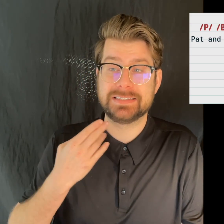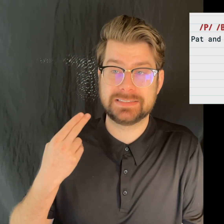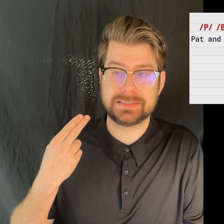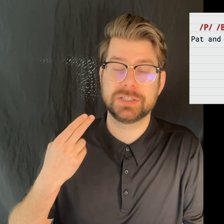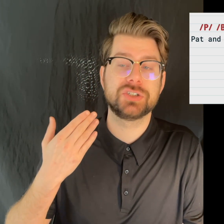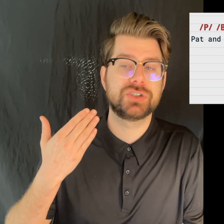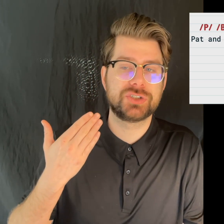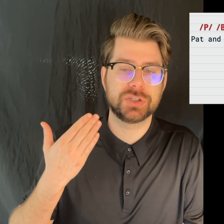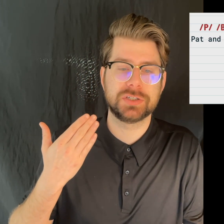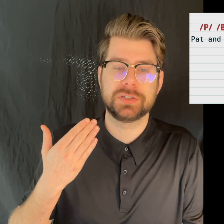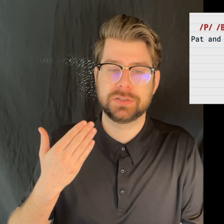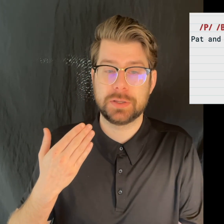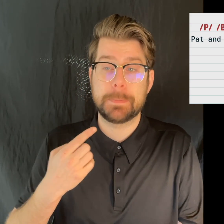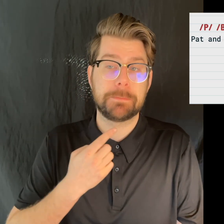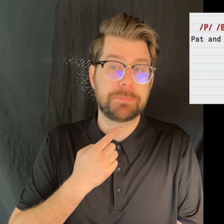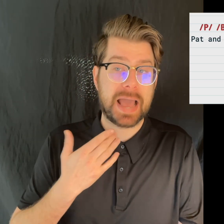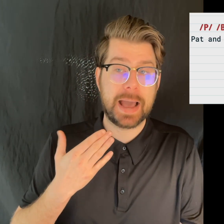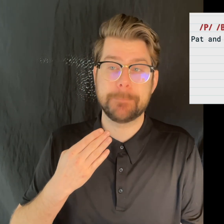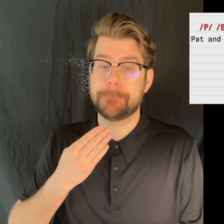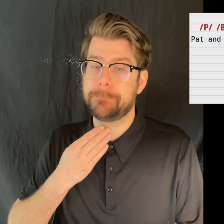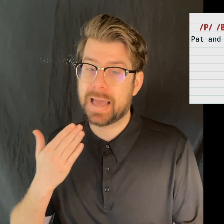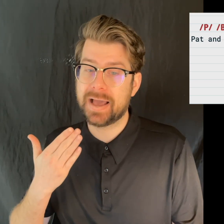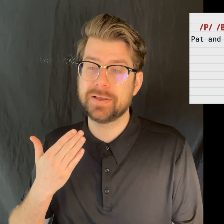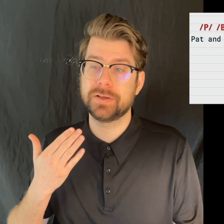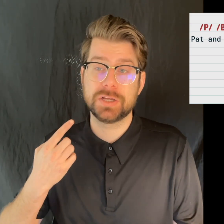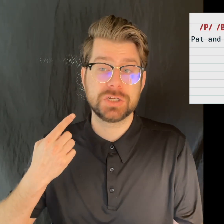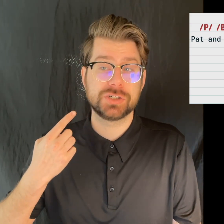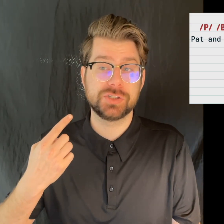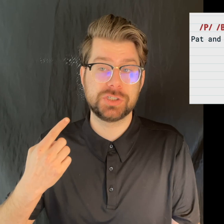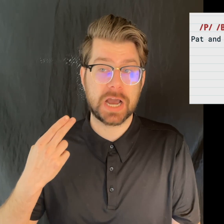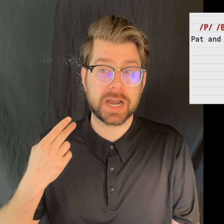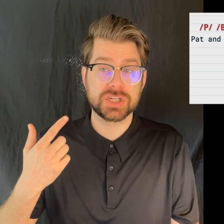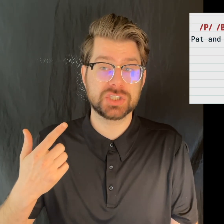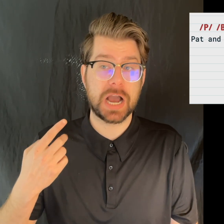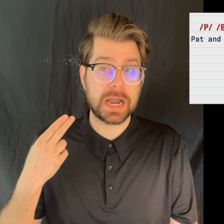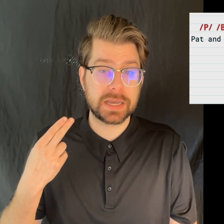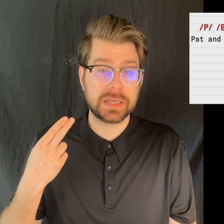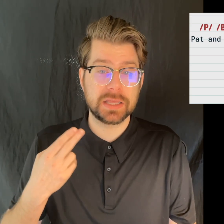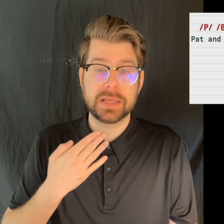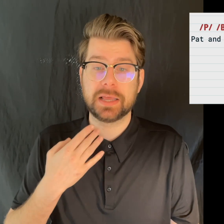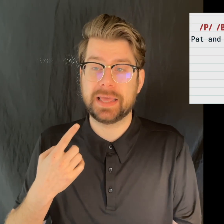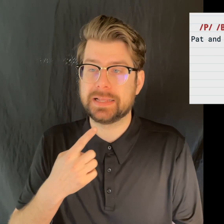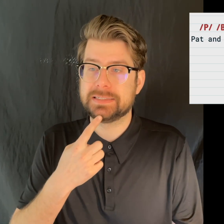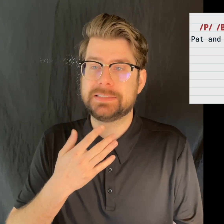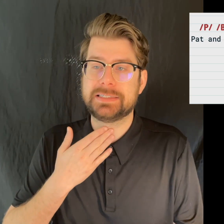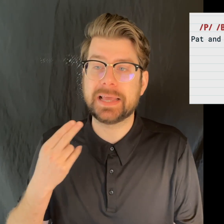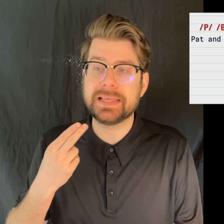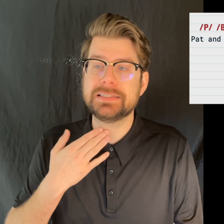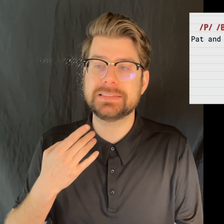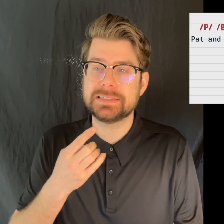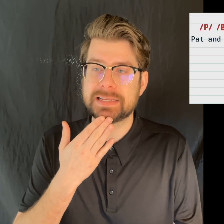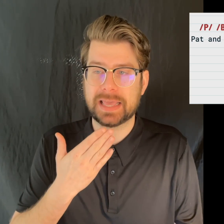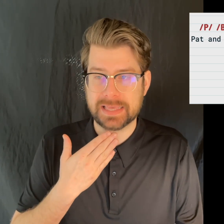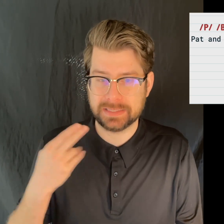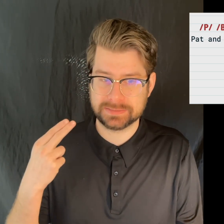tased. Pat, bat, Jacques, shock, and daze and tase.